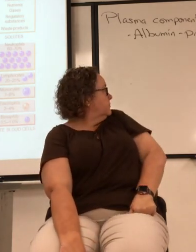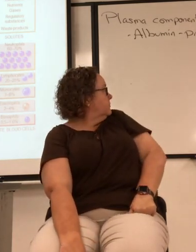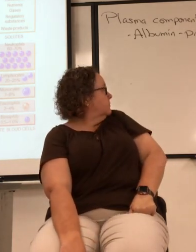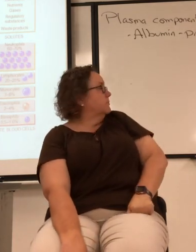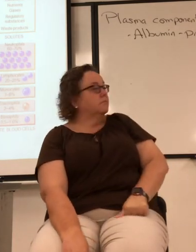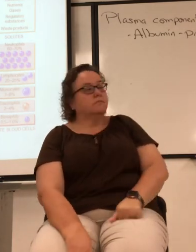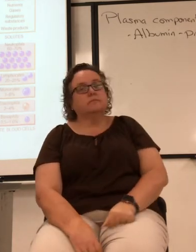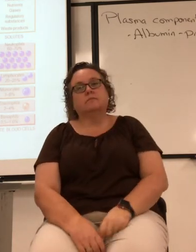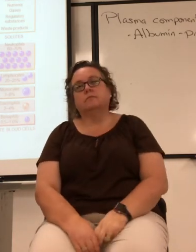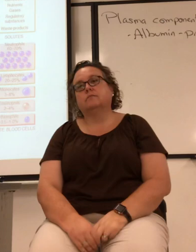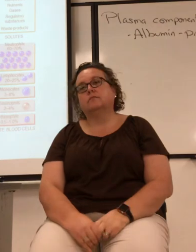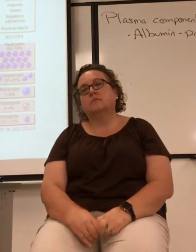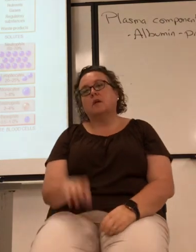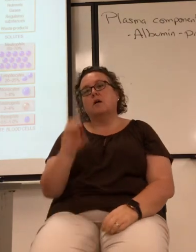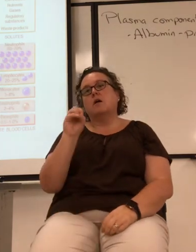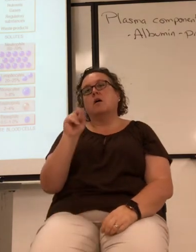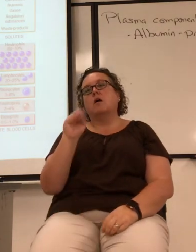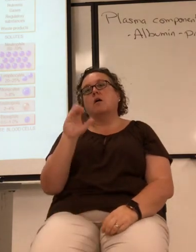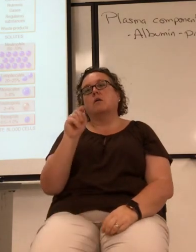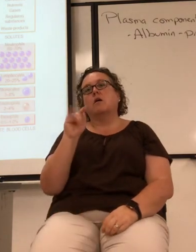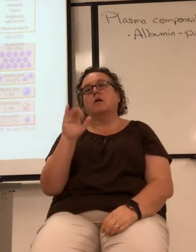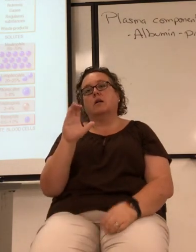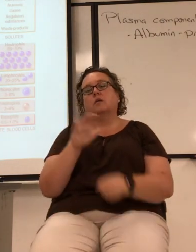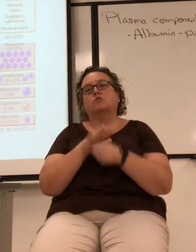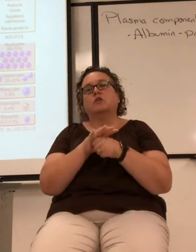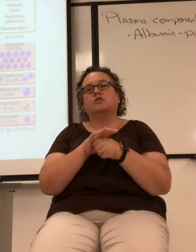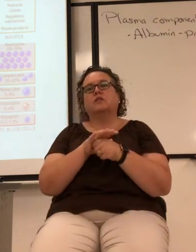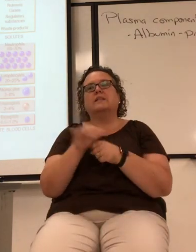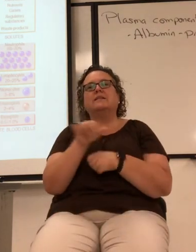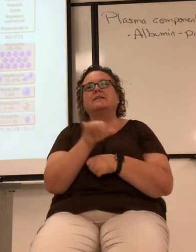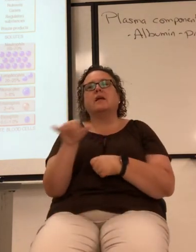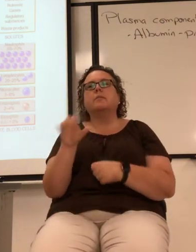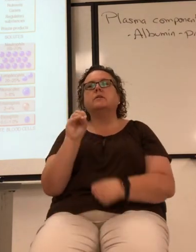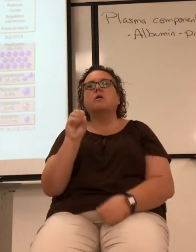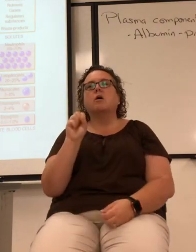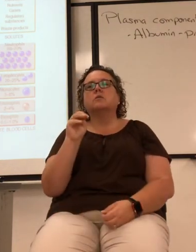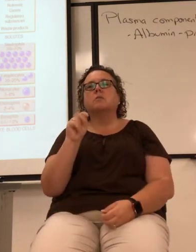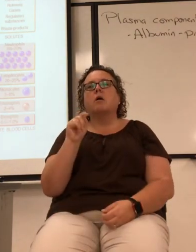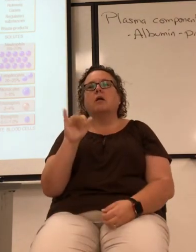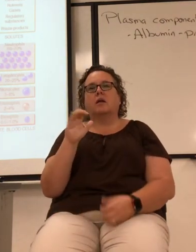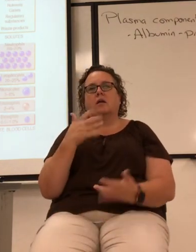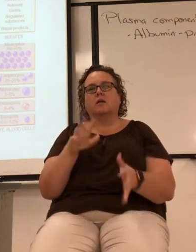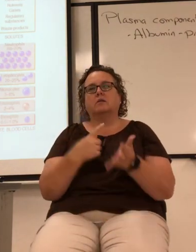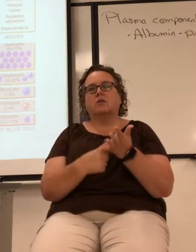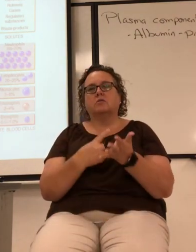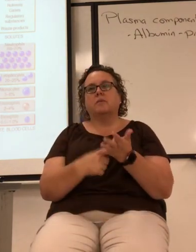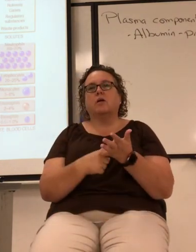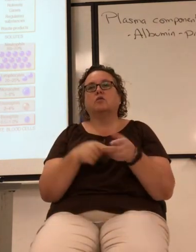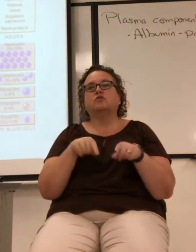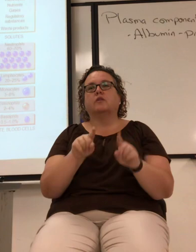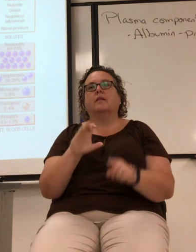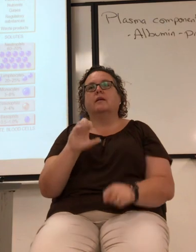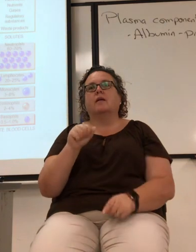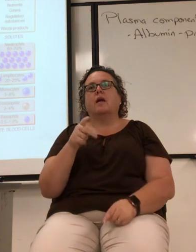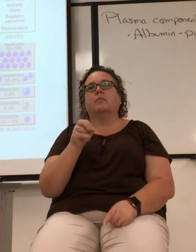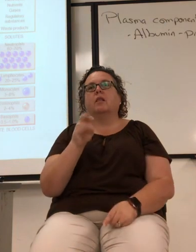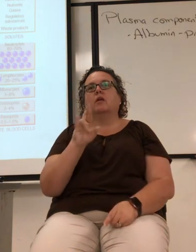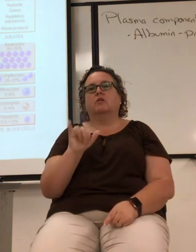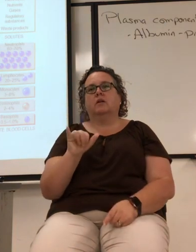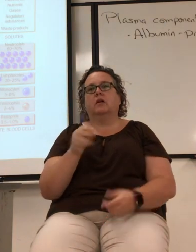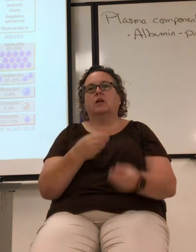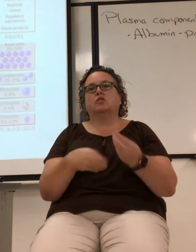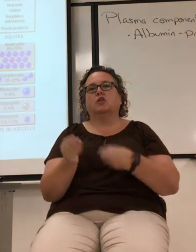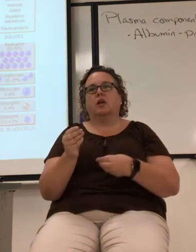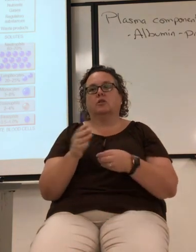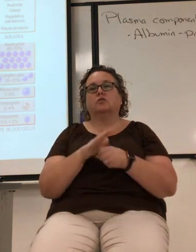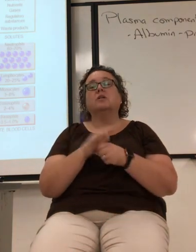oncotic pressure is the same as the blood colloid osmotic pressure I talked about in the capillary exchange lecture. Remember, that's the